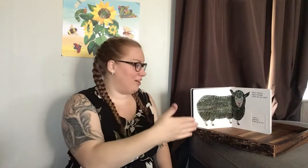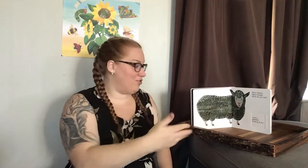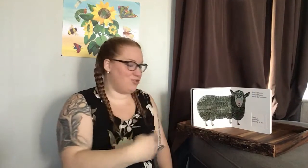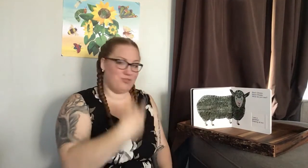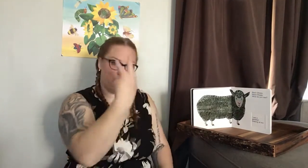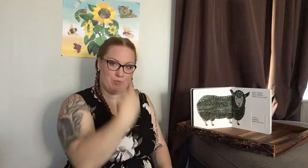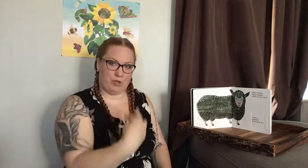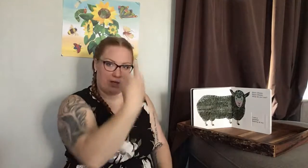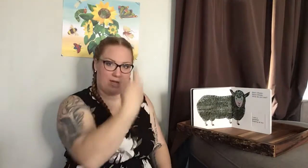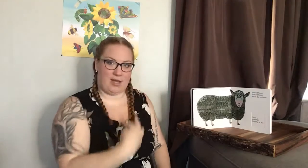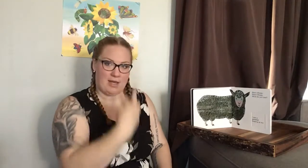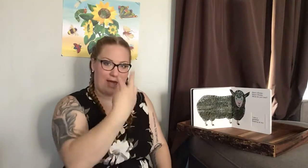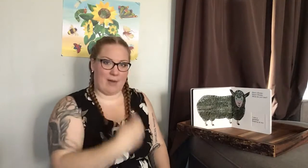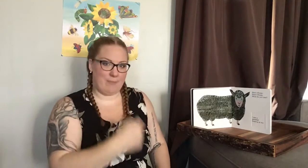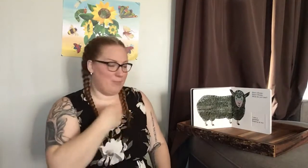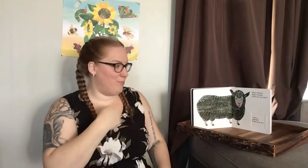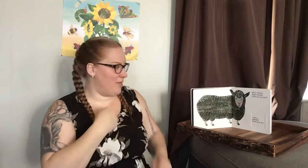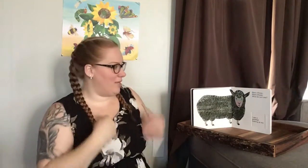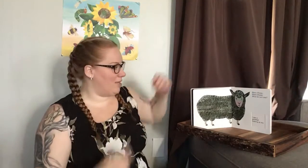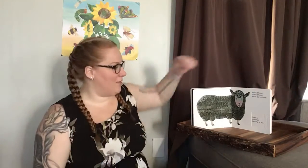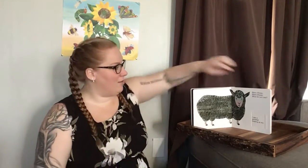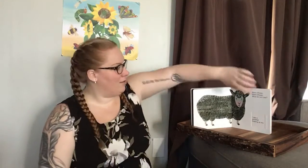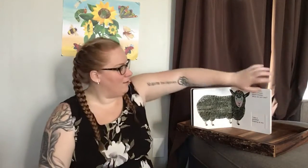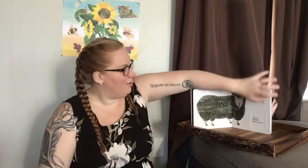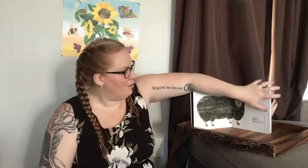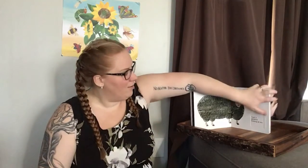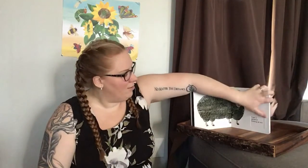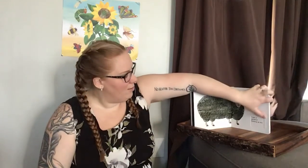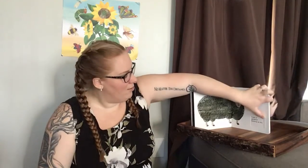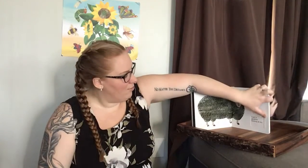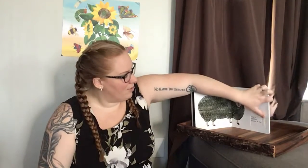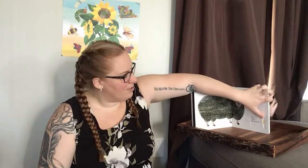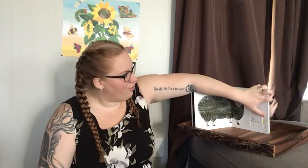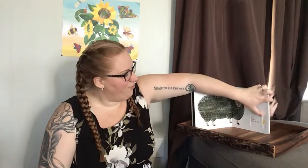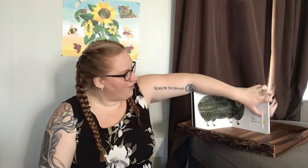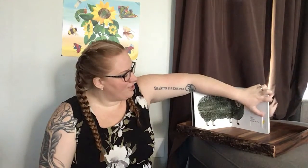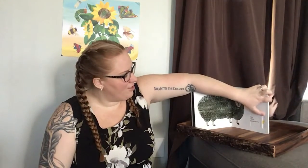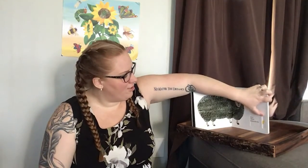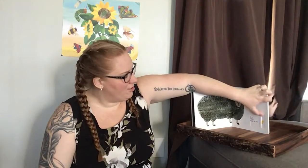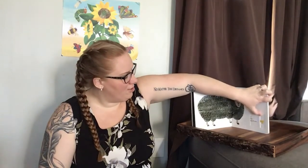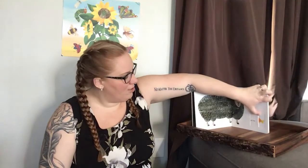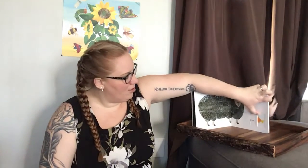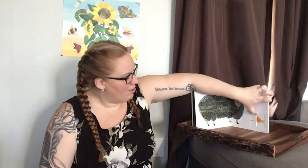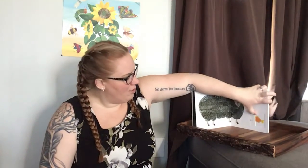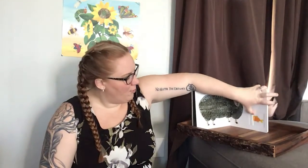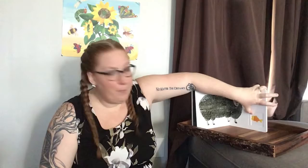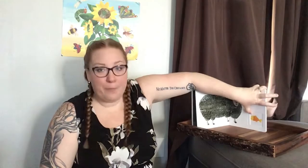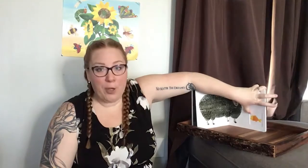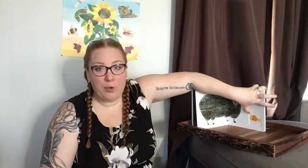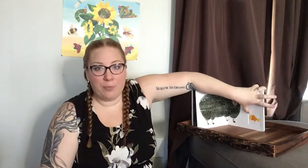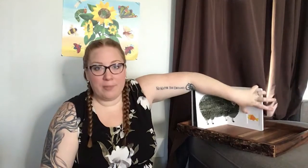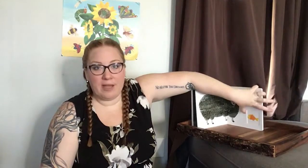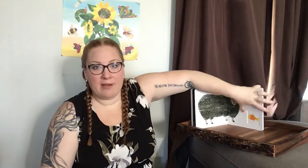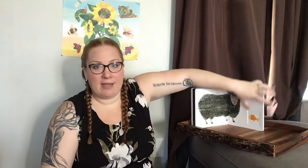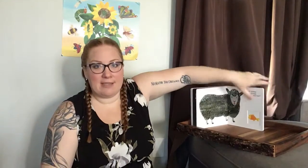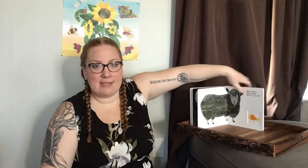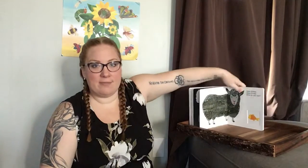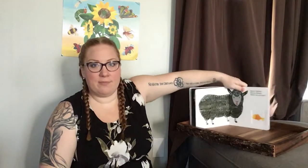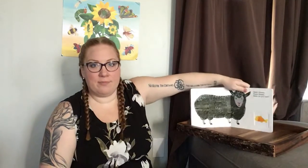goldfish looking at me. Where's the goldfish? Boom! There he is.